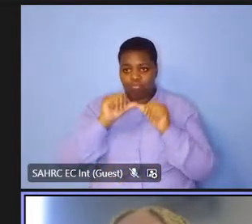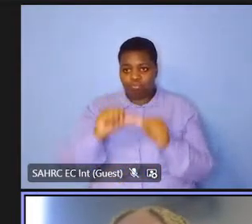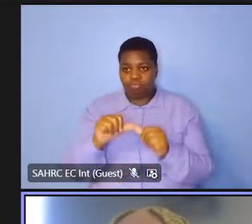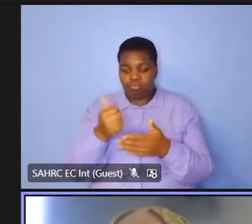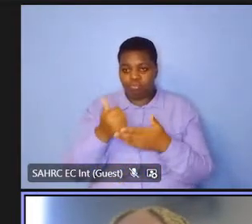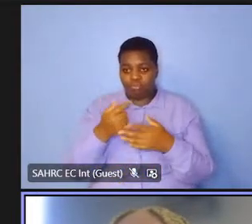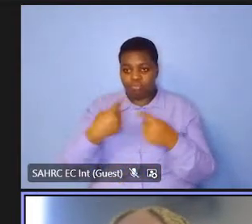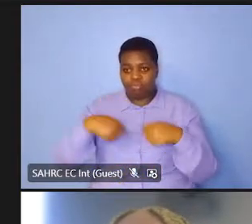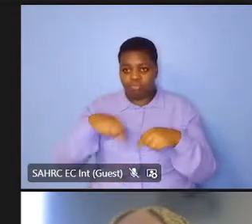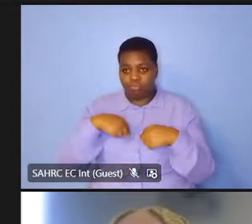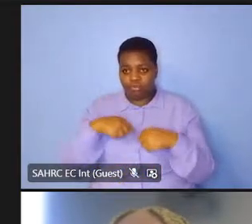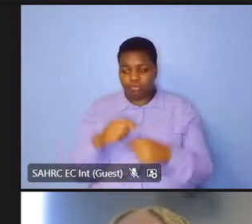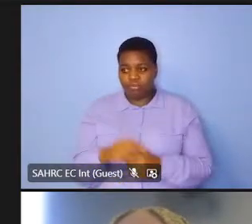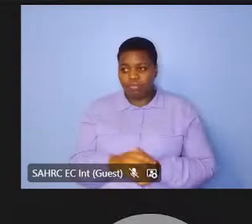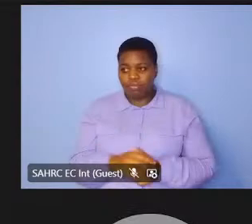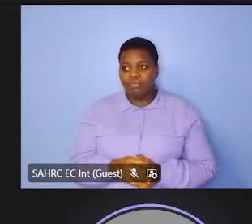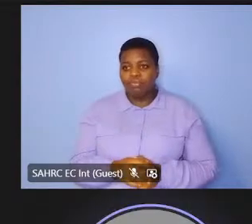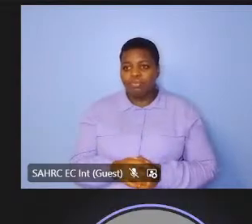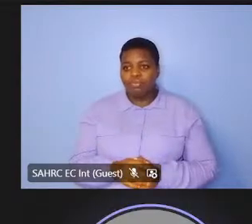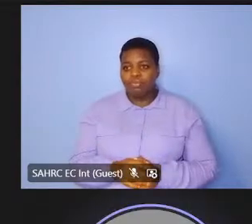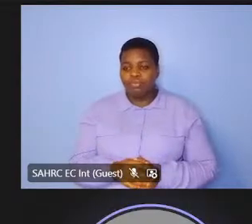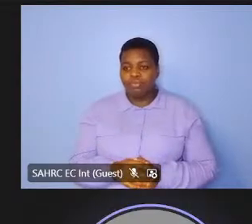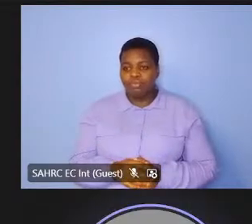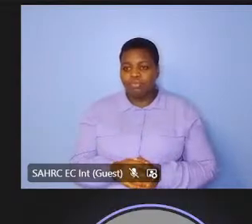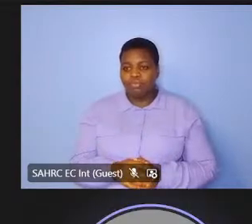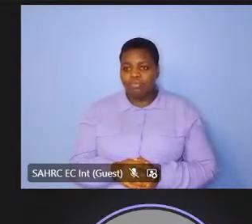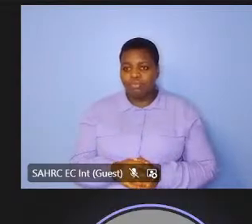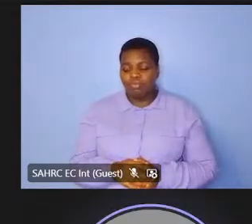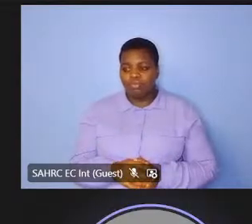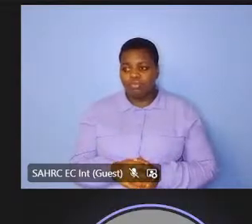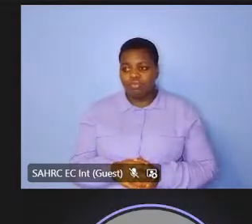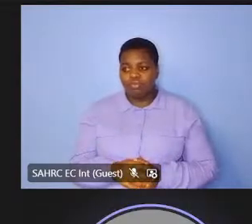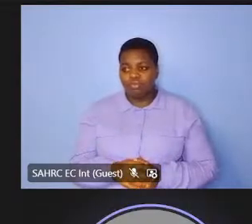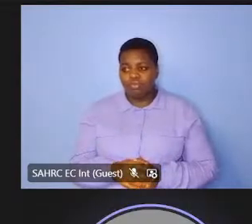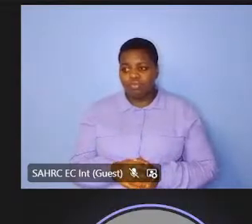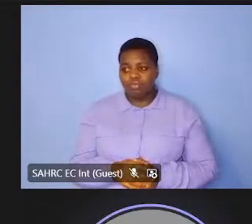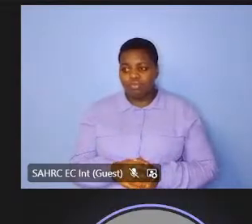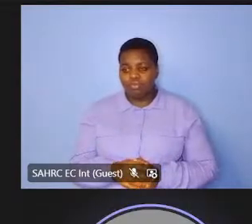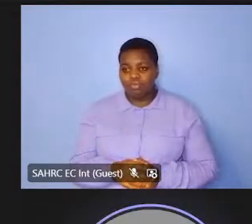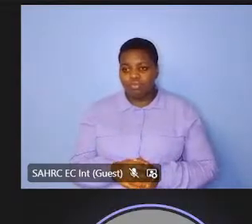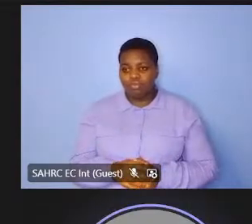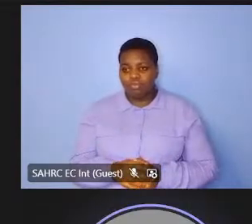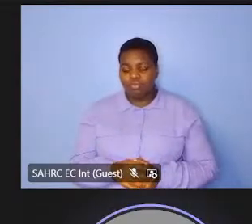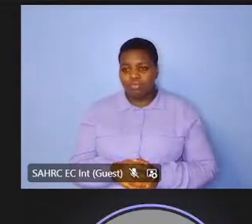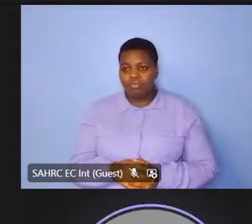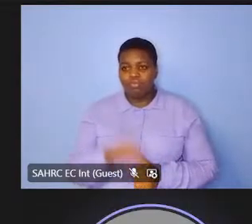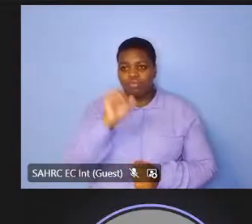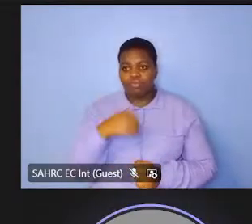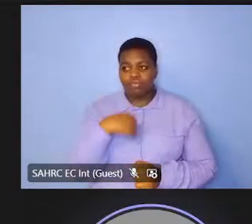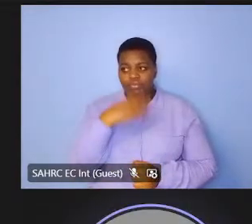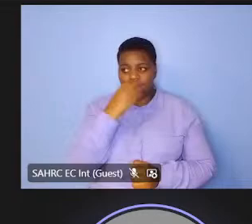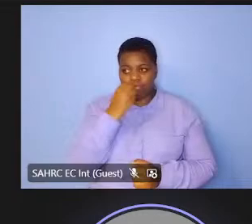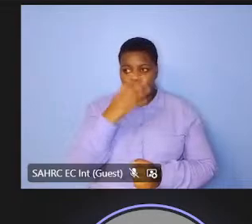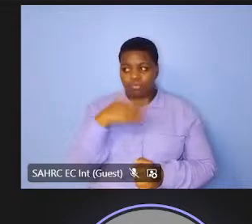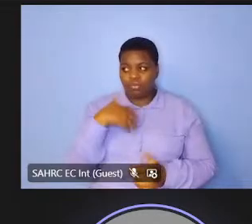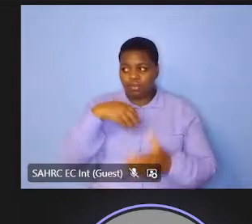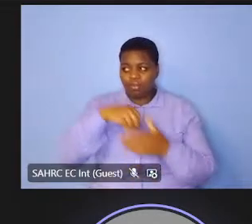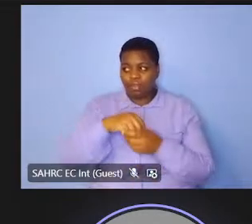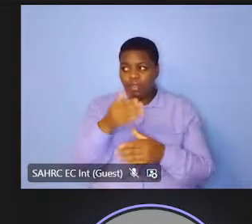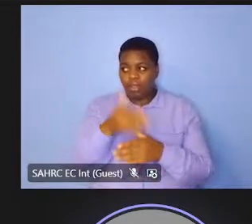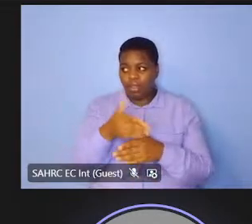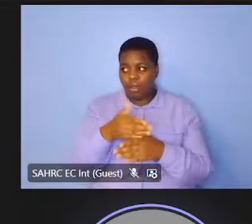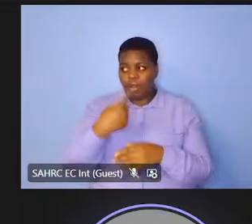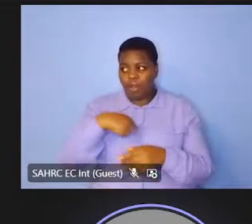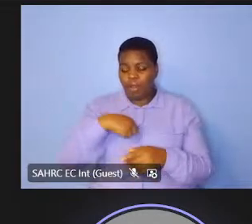me. And so I hope the slides will be able to help us. So as I said, as part of our work, we run a daily